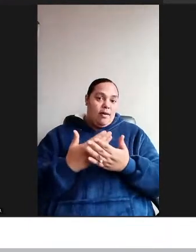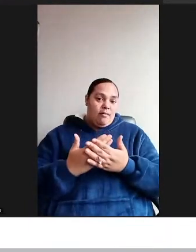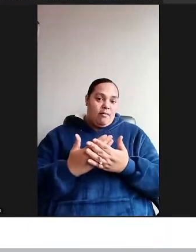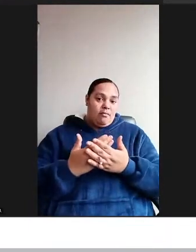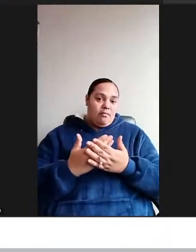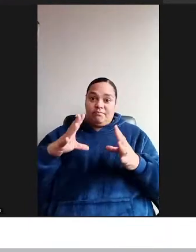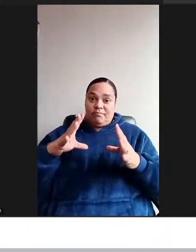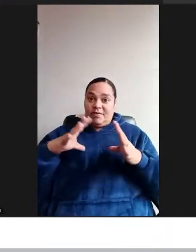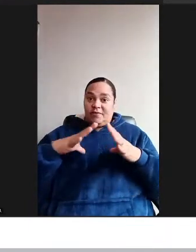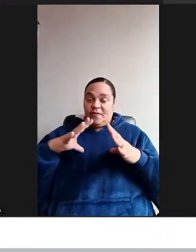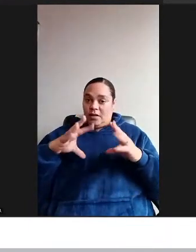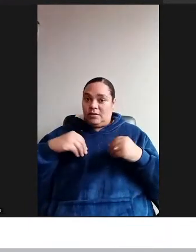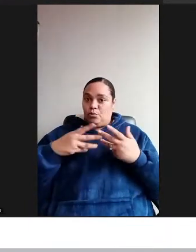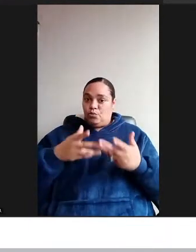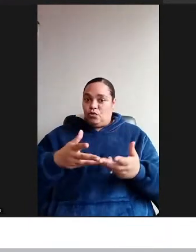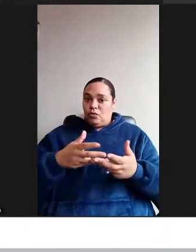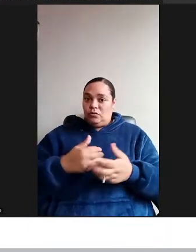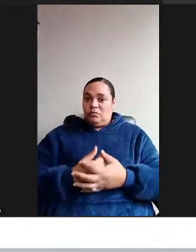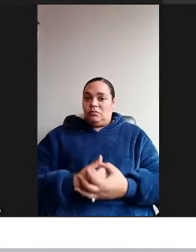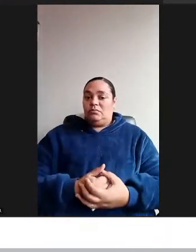members?